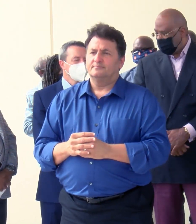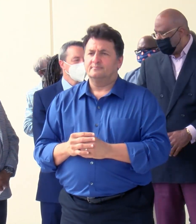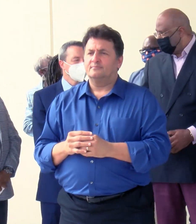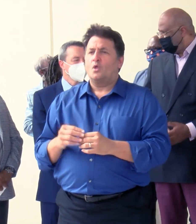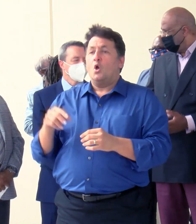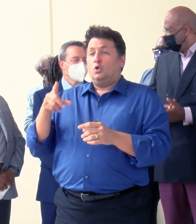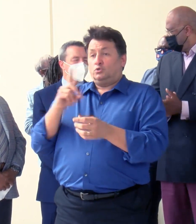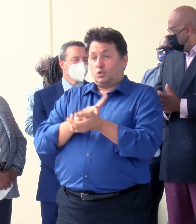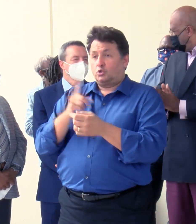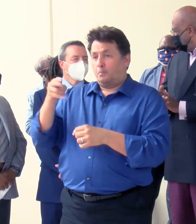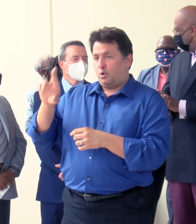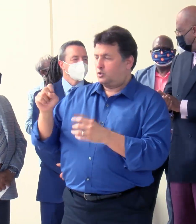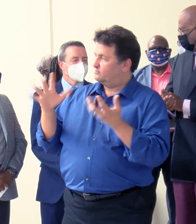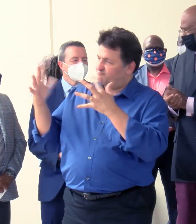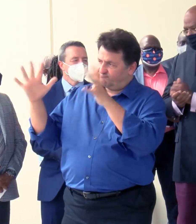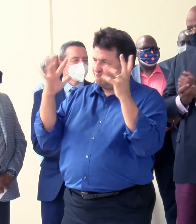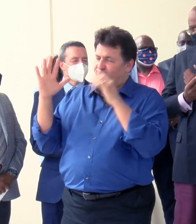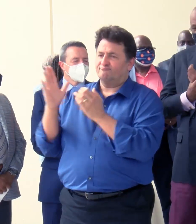him.